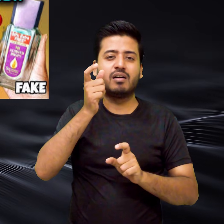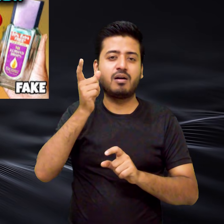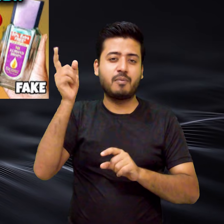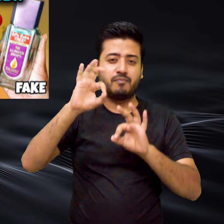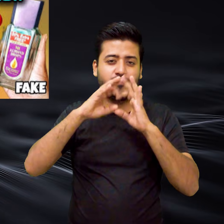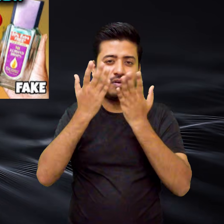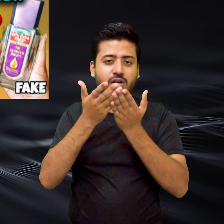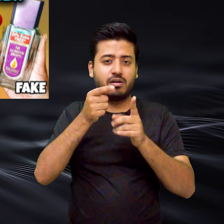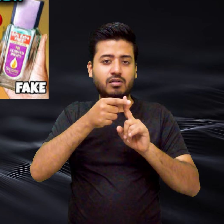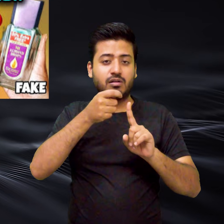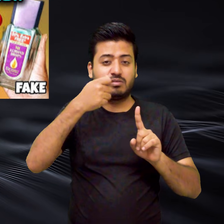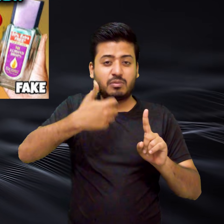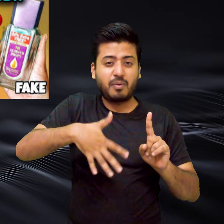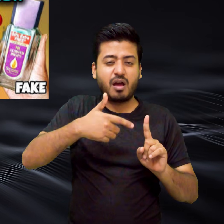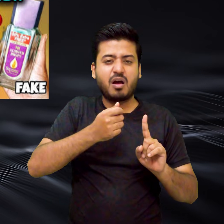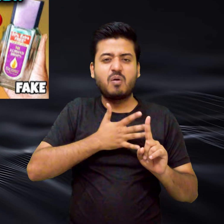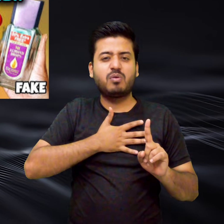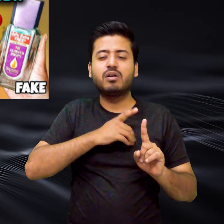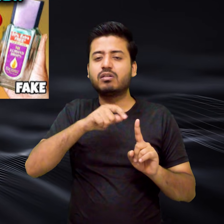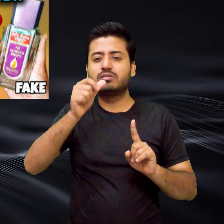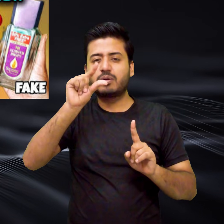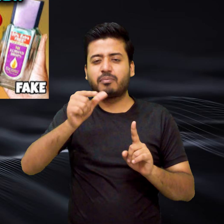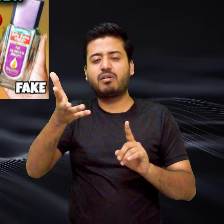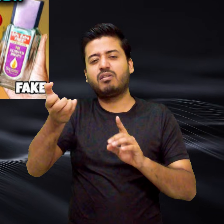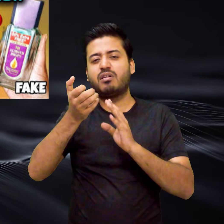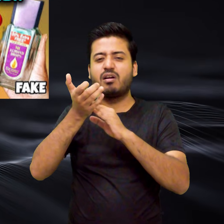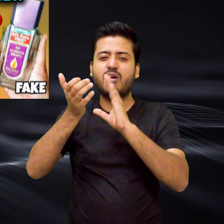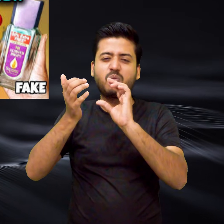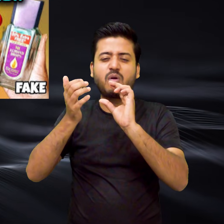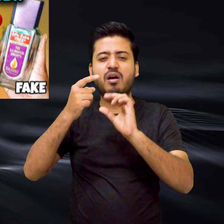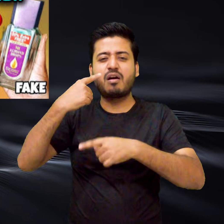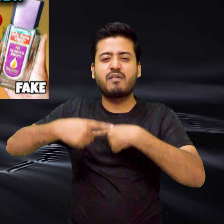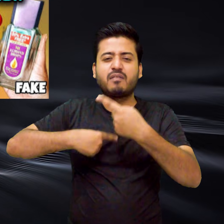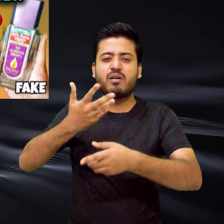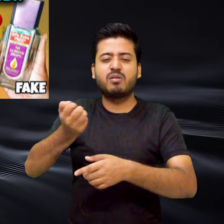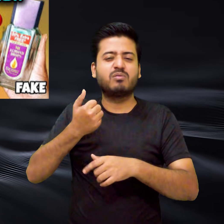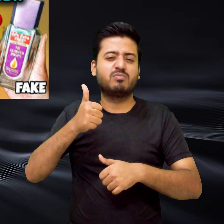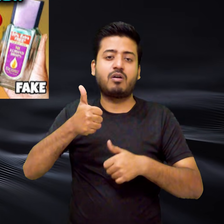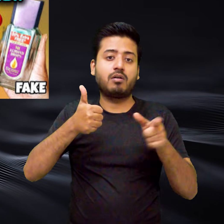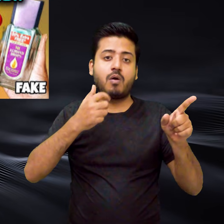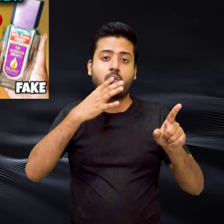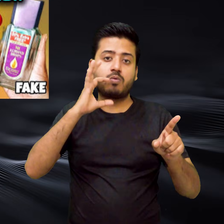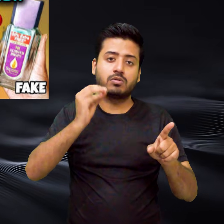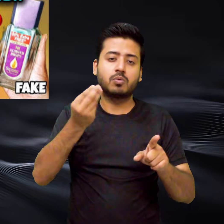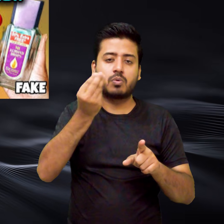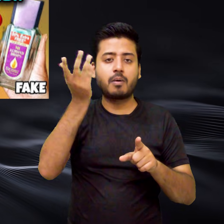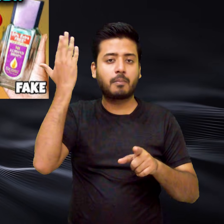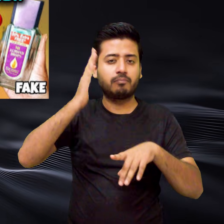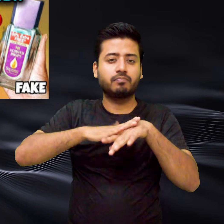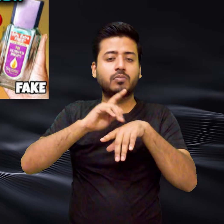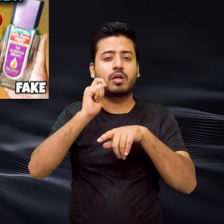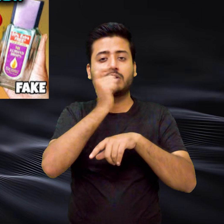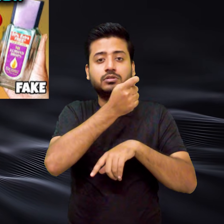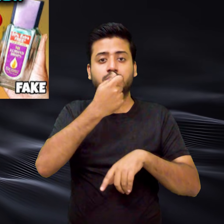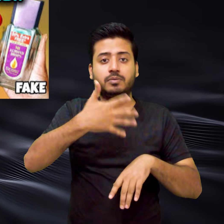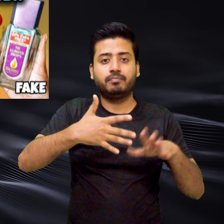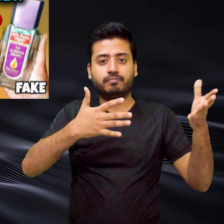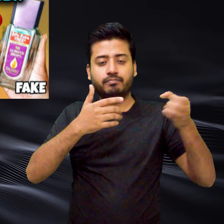brushing. Strengthens and repairs. Packed with protein, vitamin E, and omega-9 fatty acids, almond